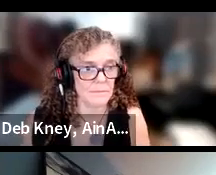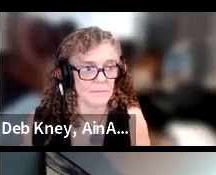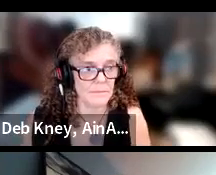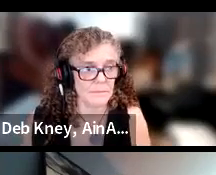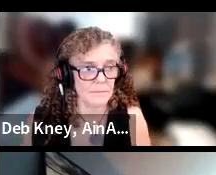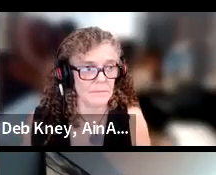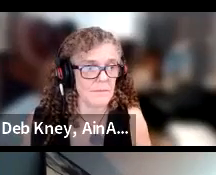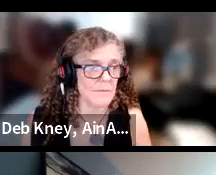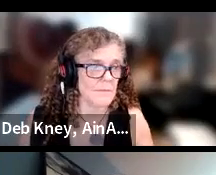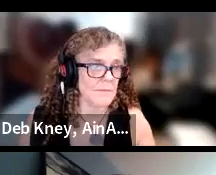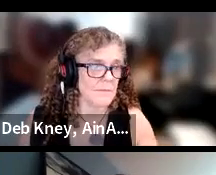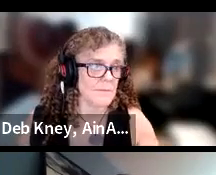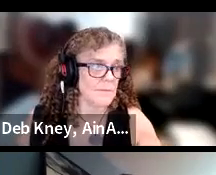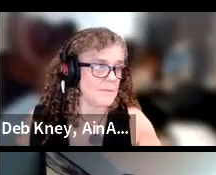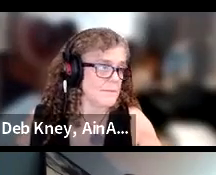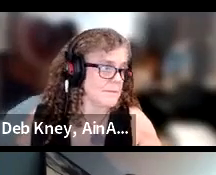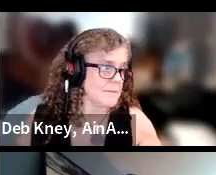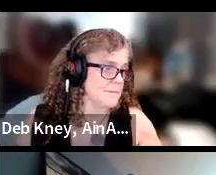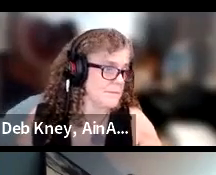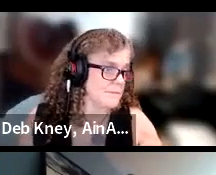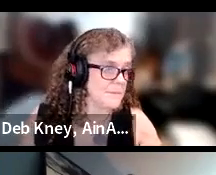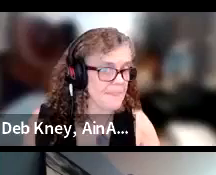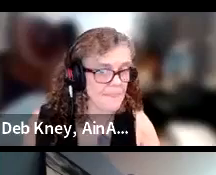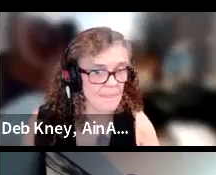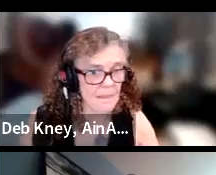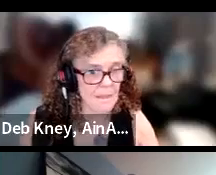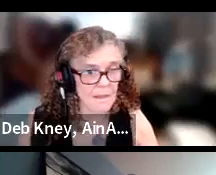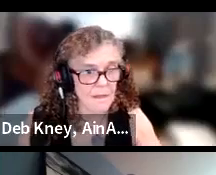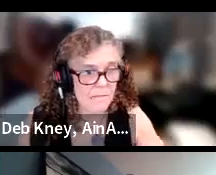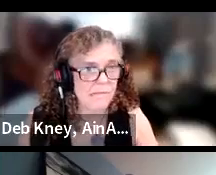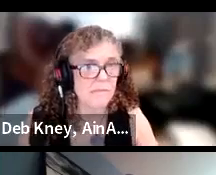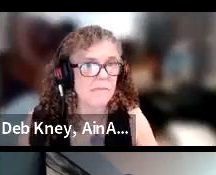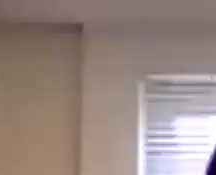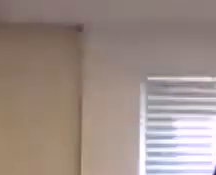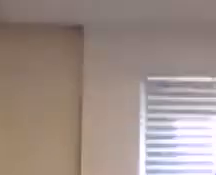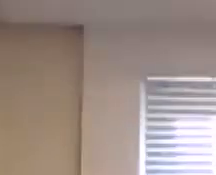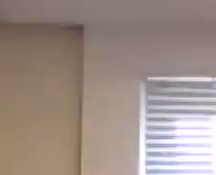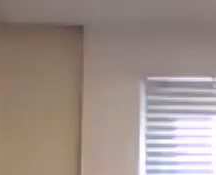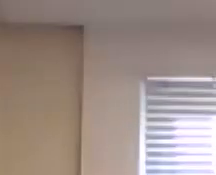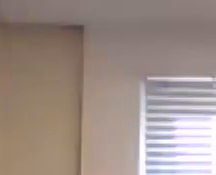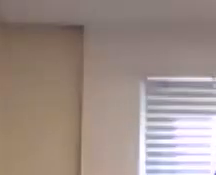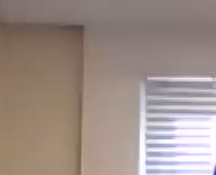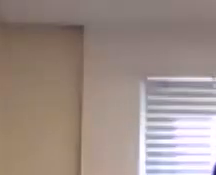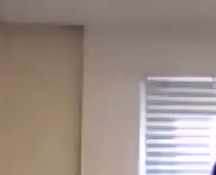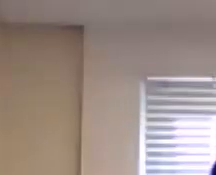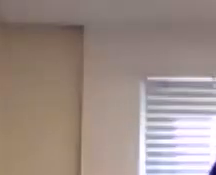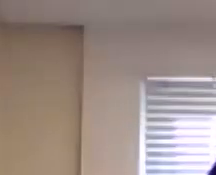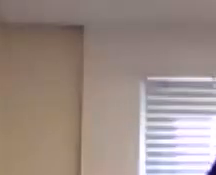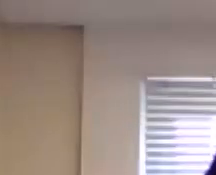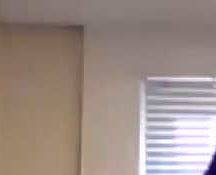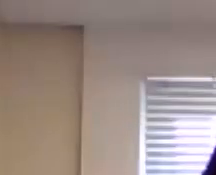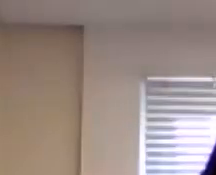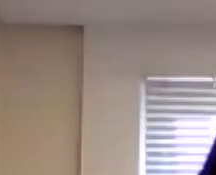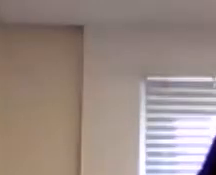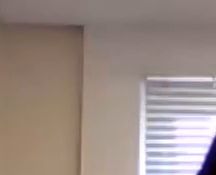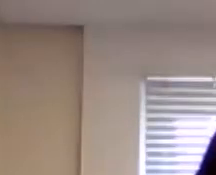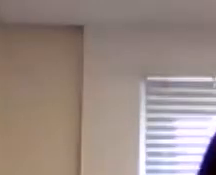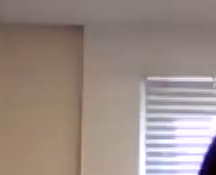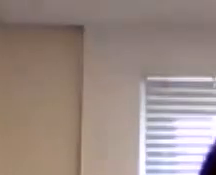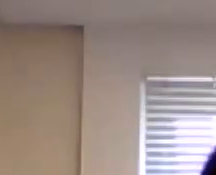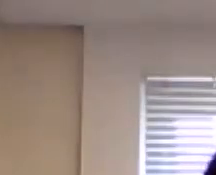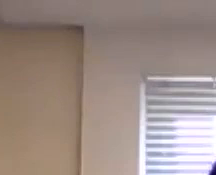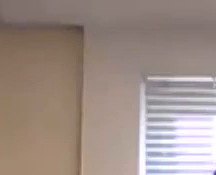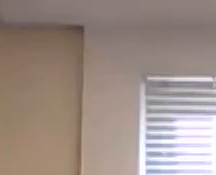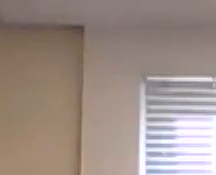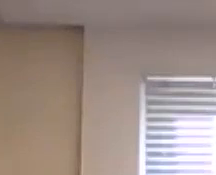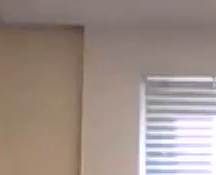emergency. There are a couple of timelines that people can pay attention to. And one is that there'll be a 60-day notice on the ending